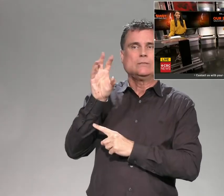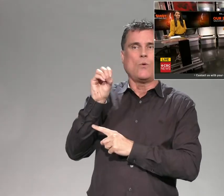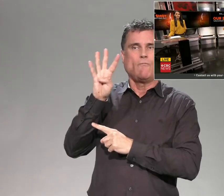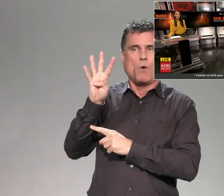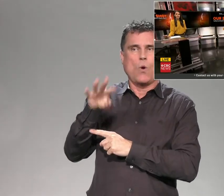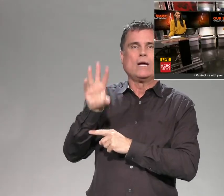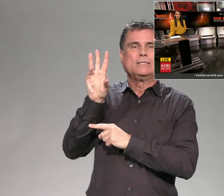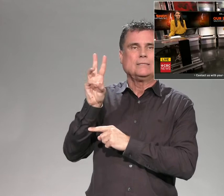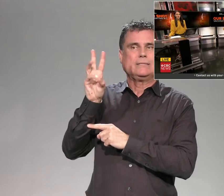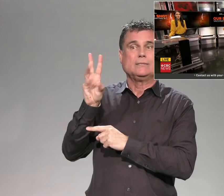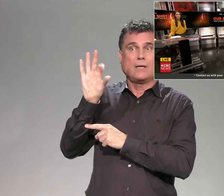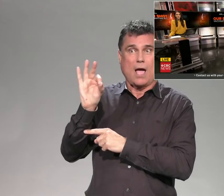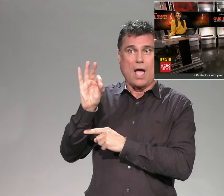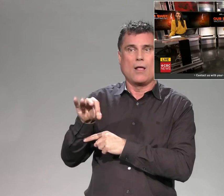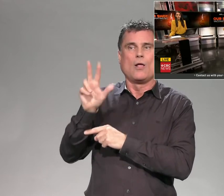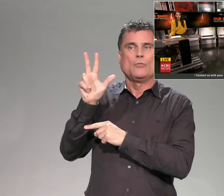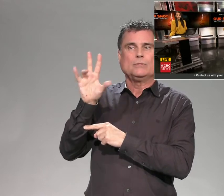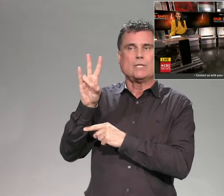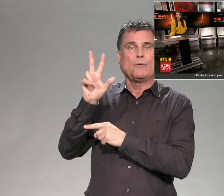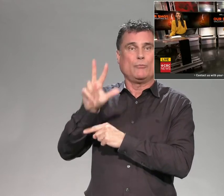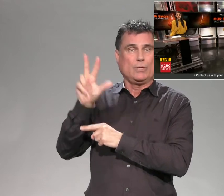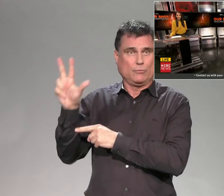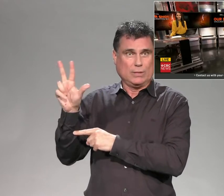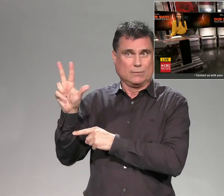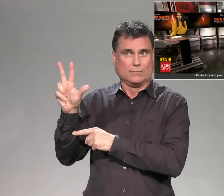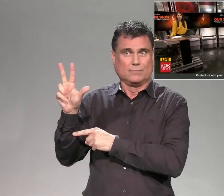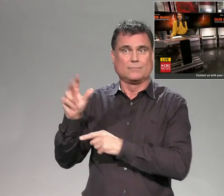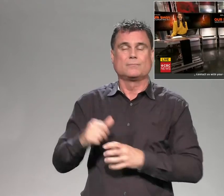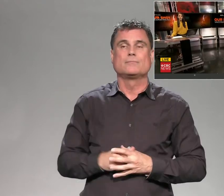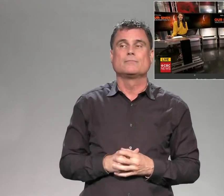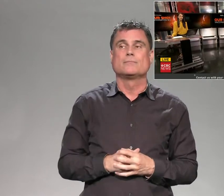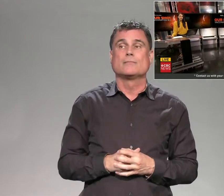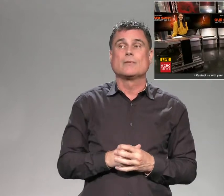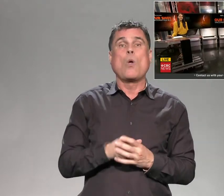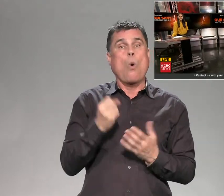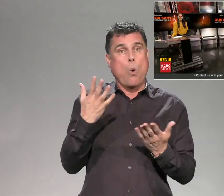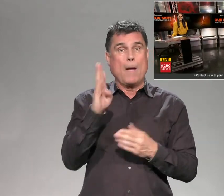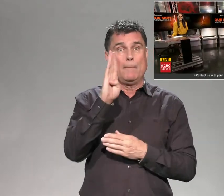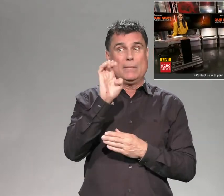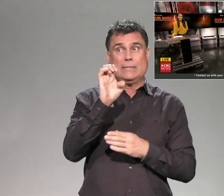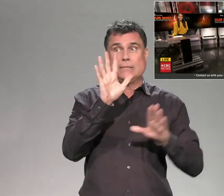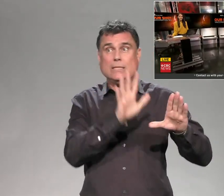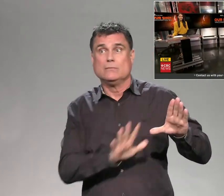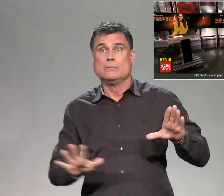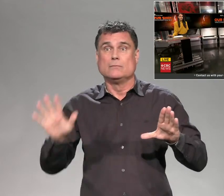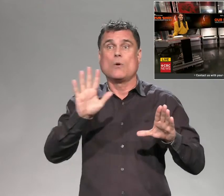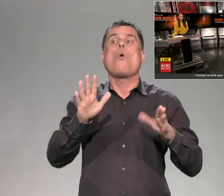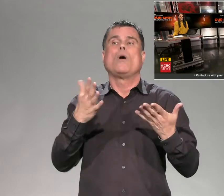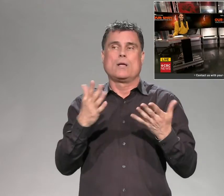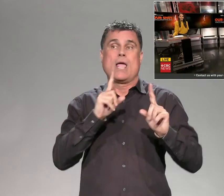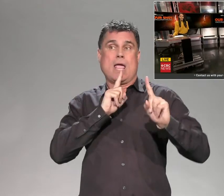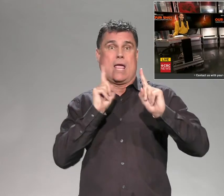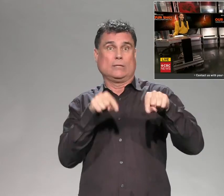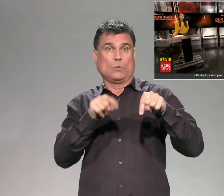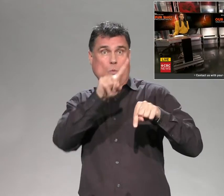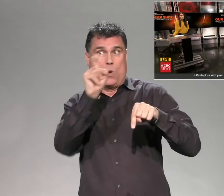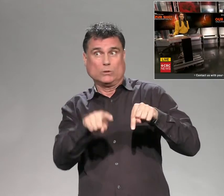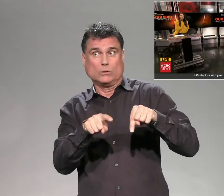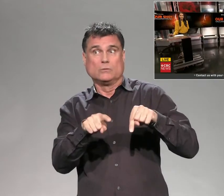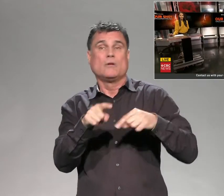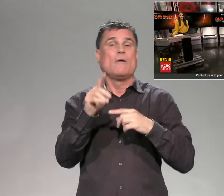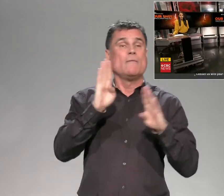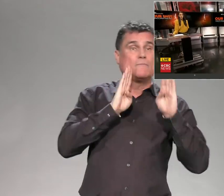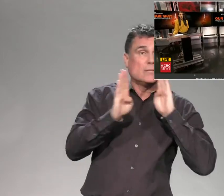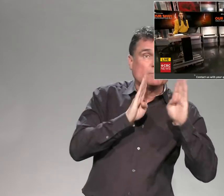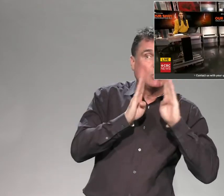604-669-3733. You can also ask questions on the CBC Vancouver Facebook and YouTube pages and on Twitter at CBC News BC. We'll get to as